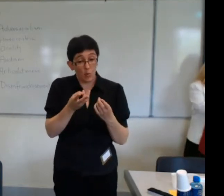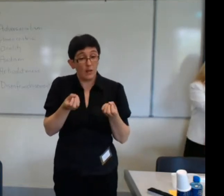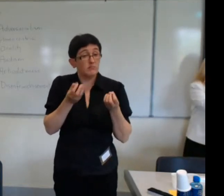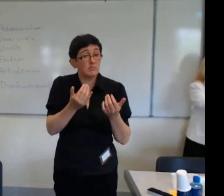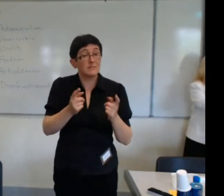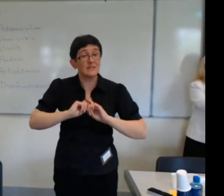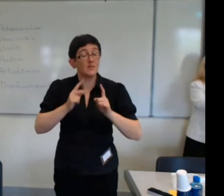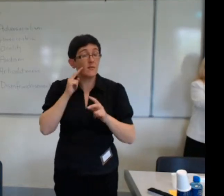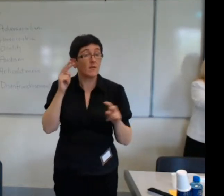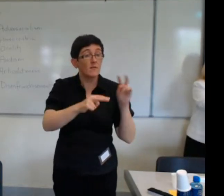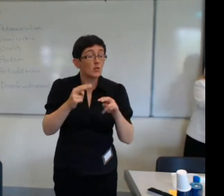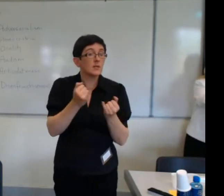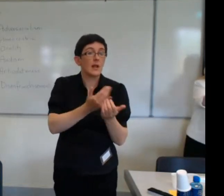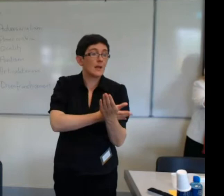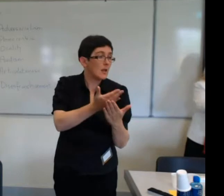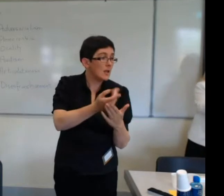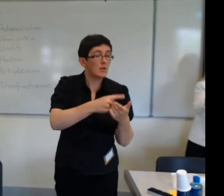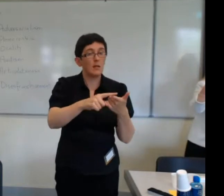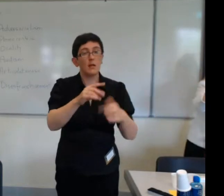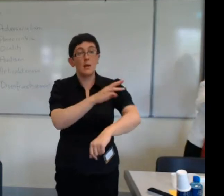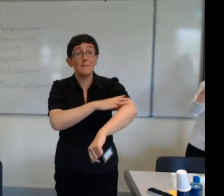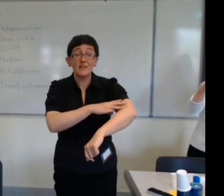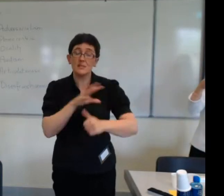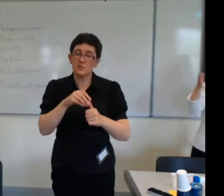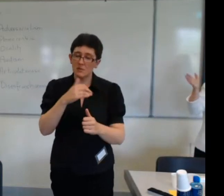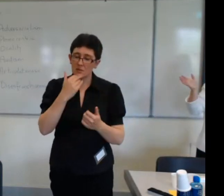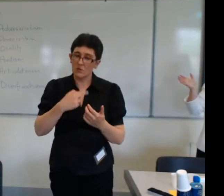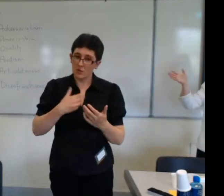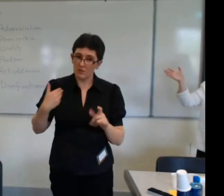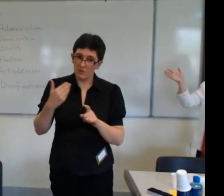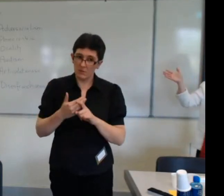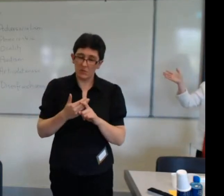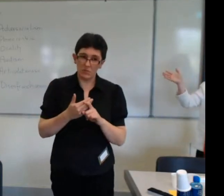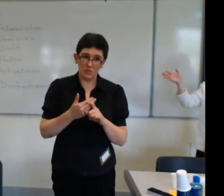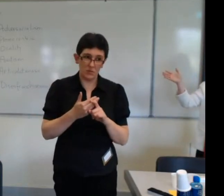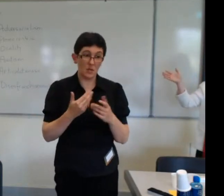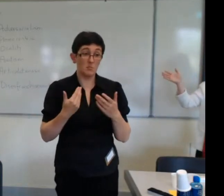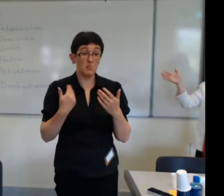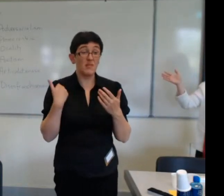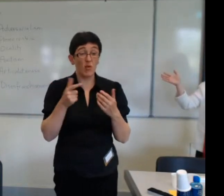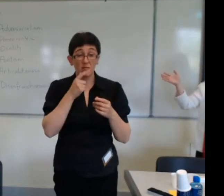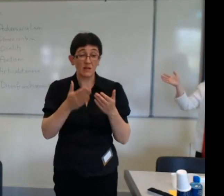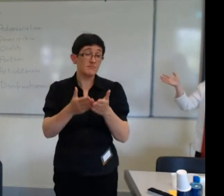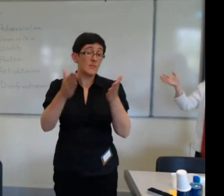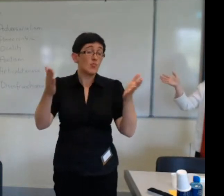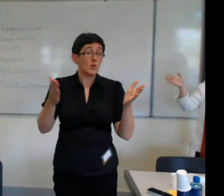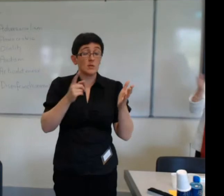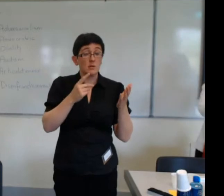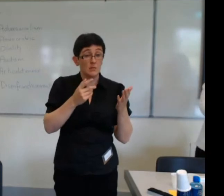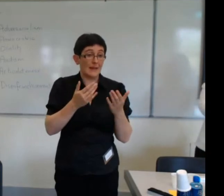legal, police, particularly because our focus has gone from the broader range of access to the legal system to